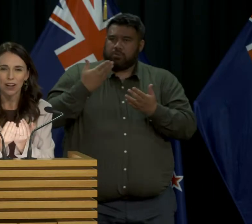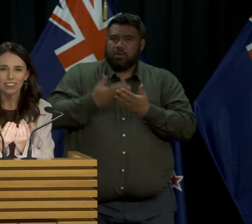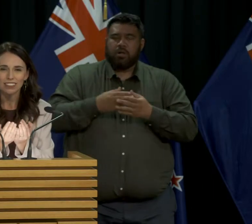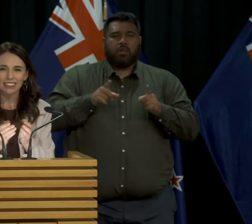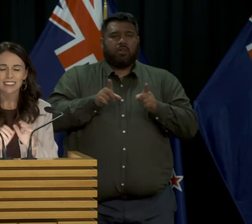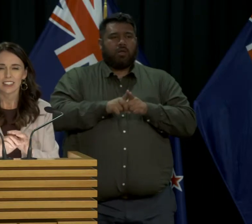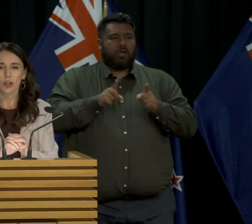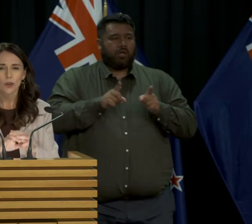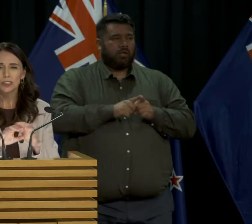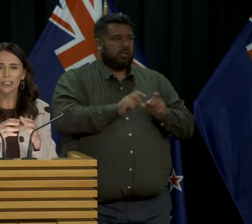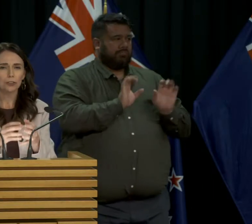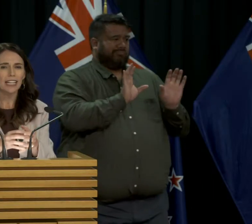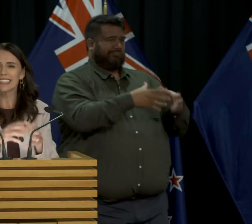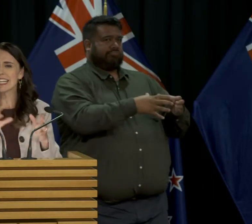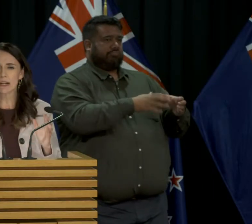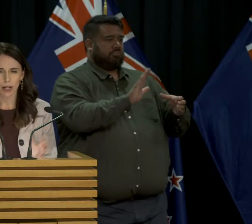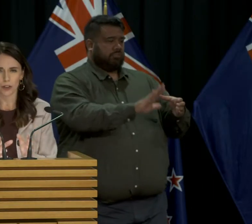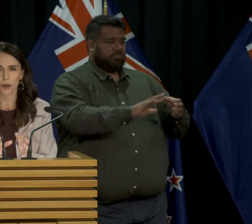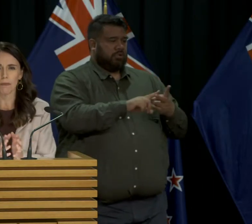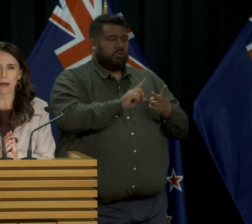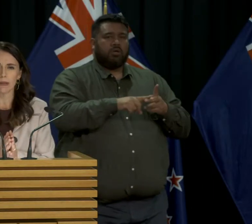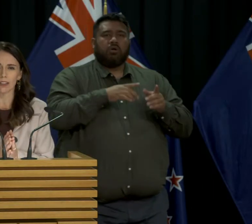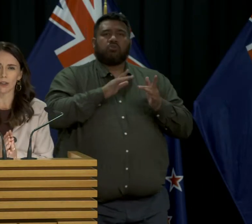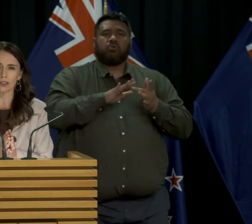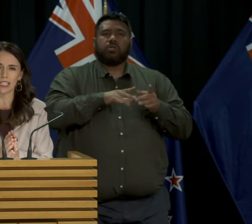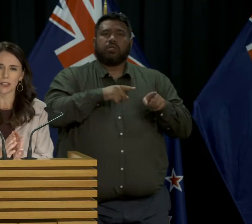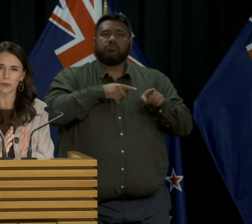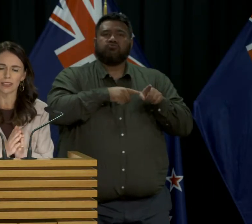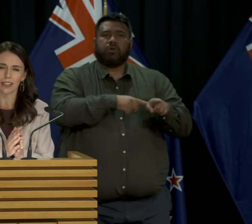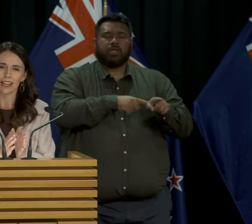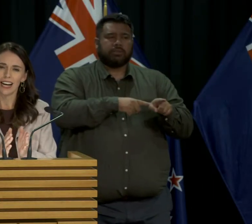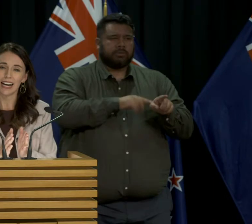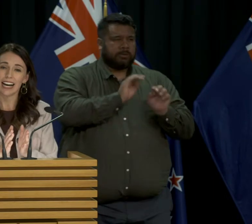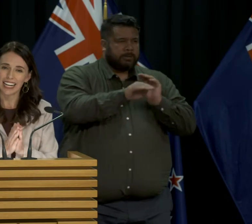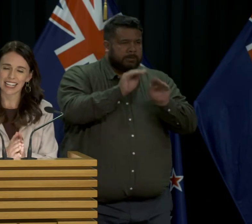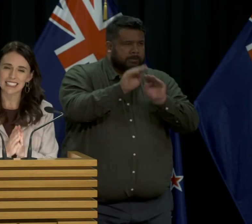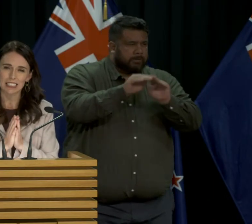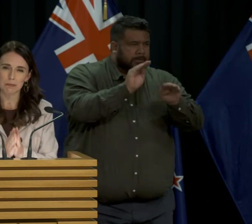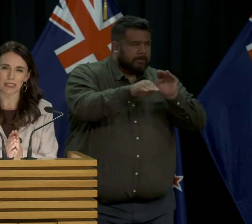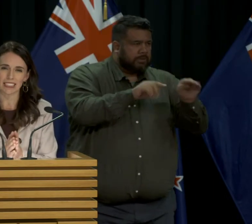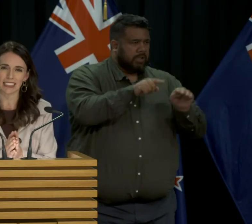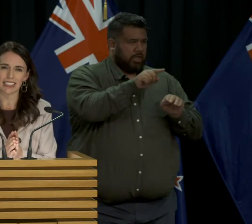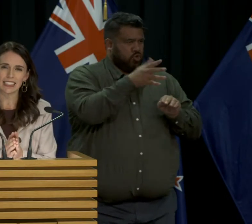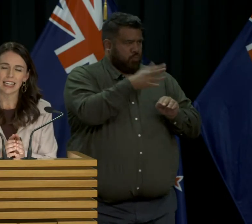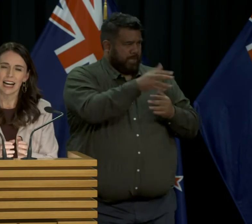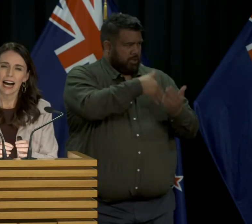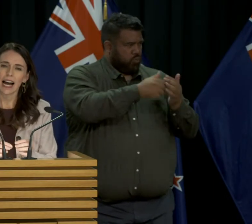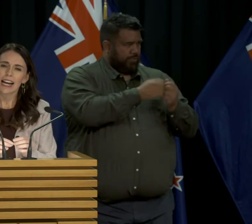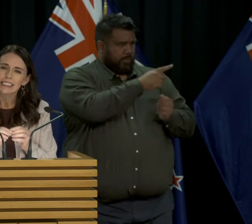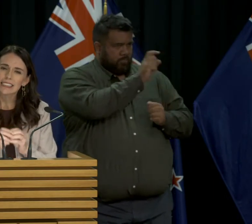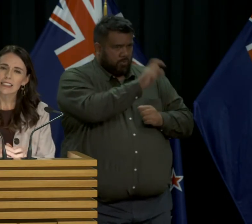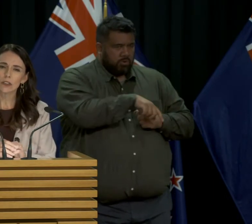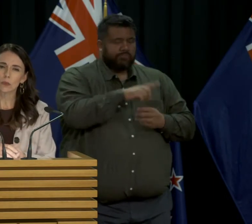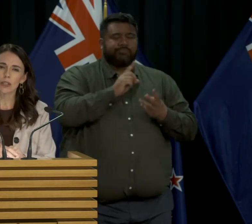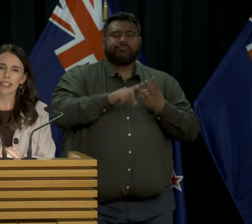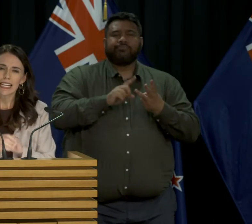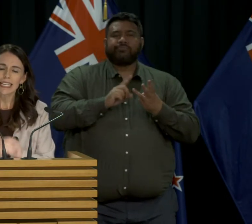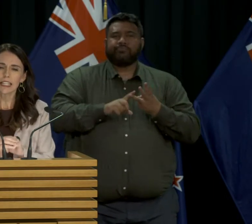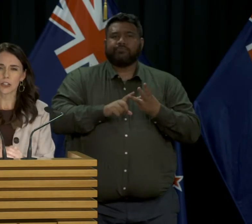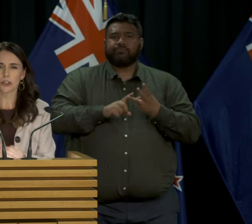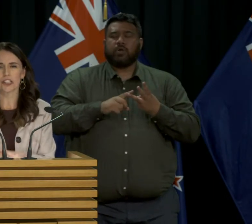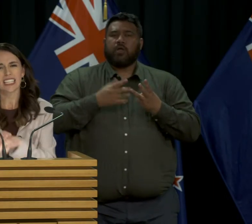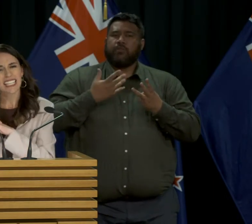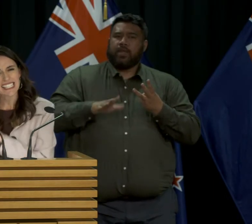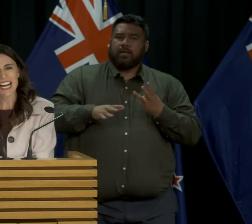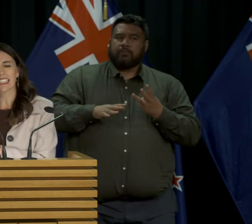area around it, contact trace anyone who may be in contact with a case explicitly, and deal with